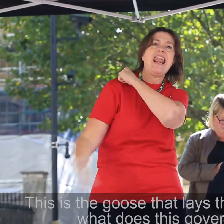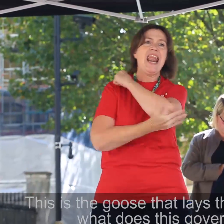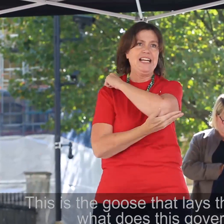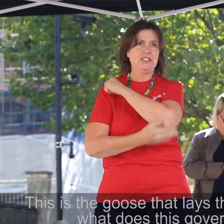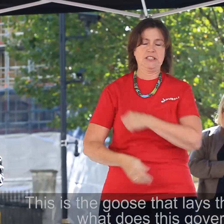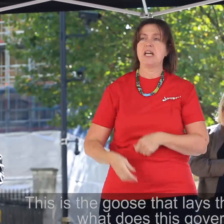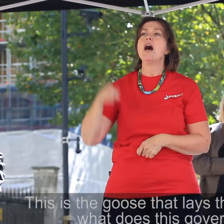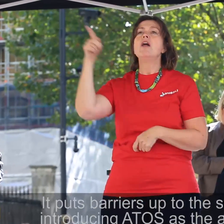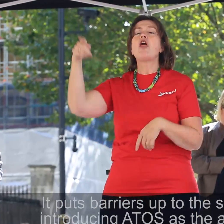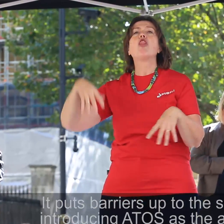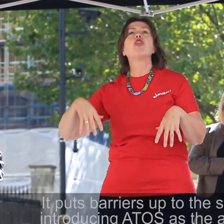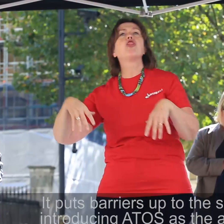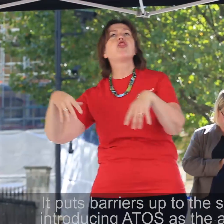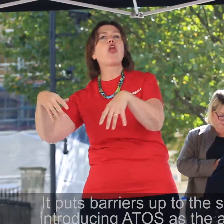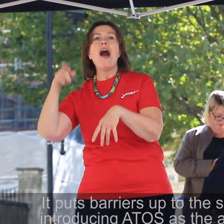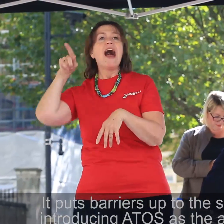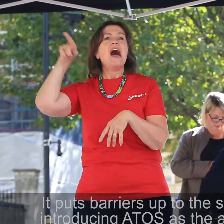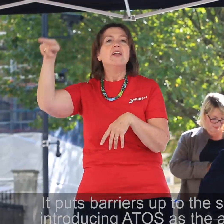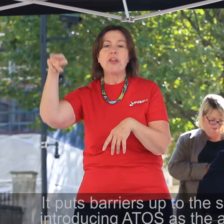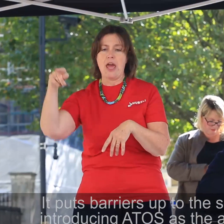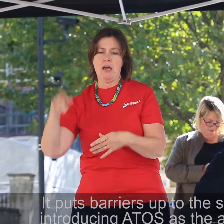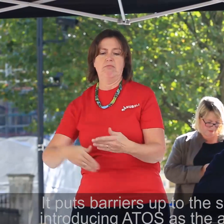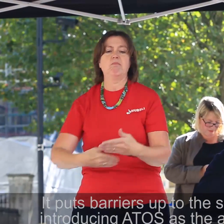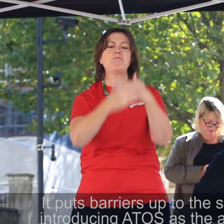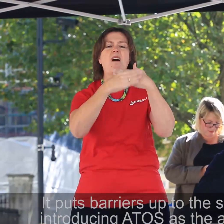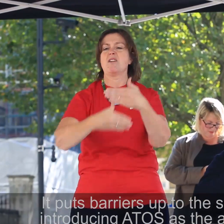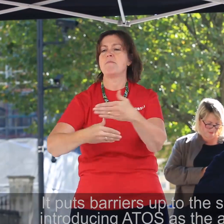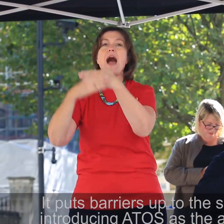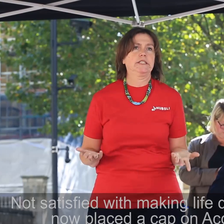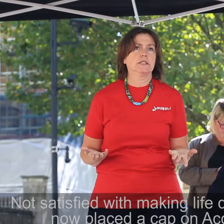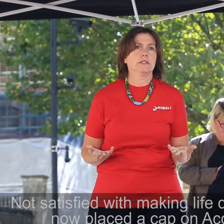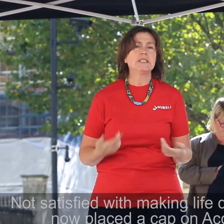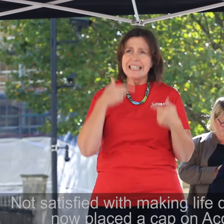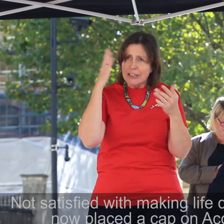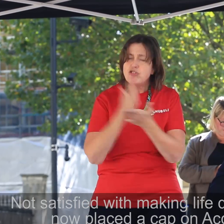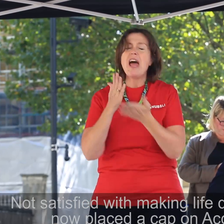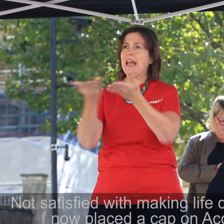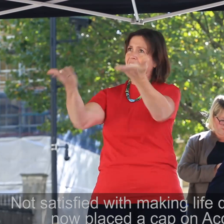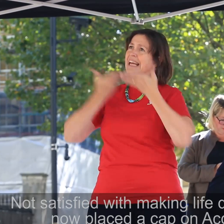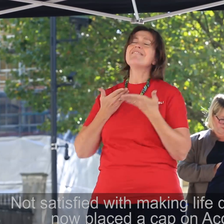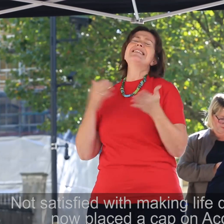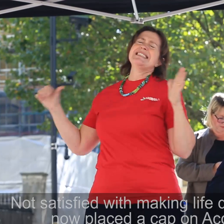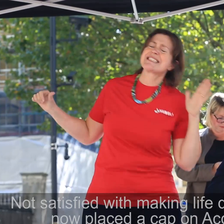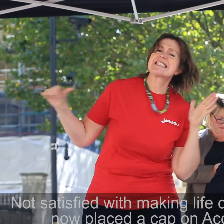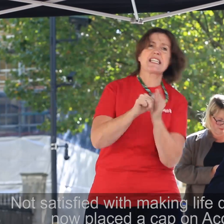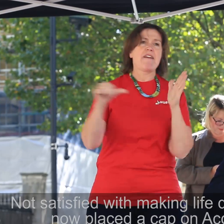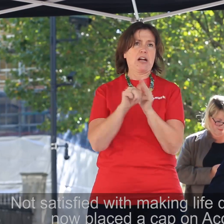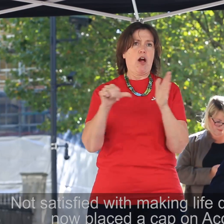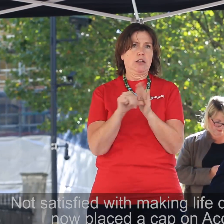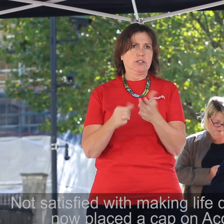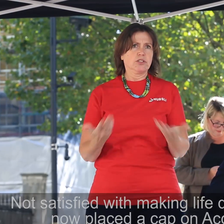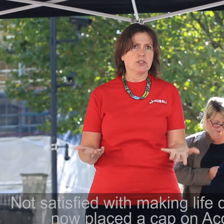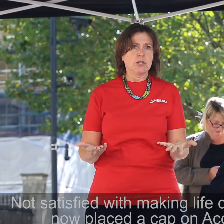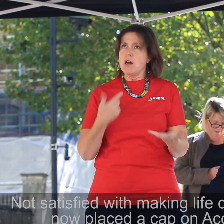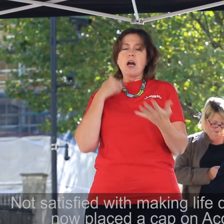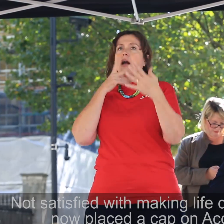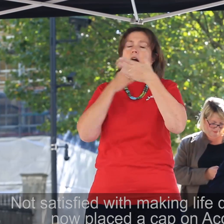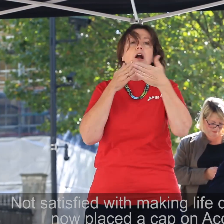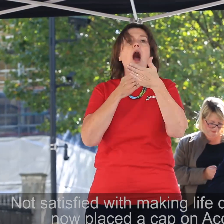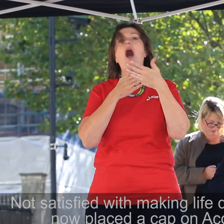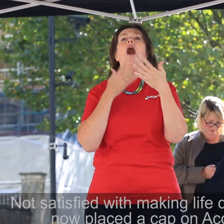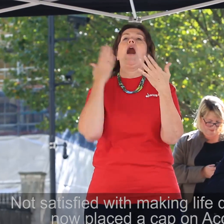Access to Work is a winner. For every pound spent on Access to Work, the Exchequer receives £1